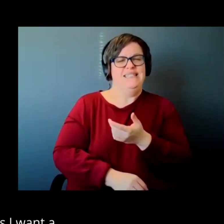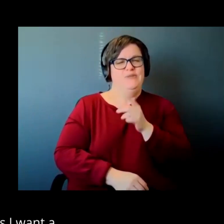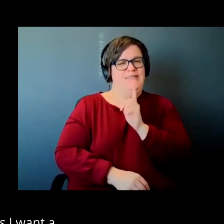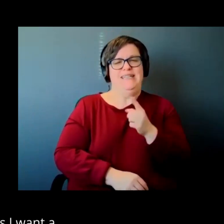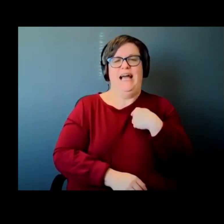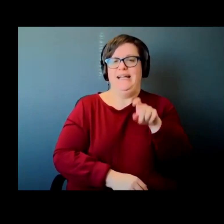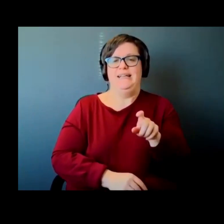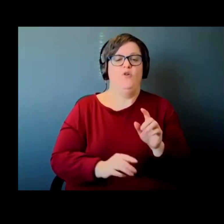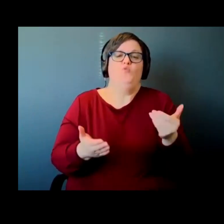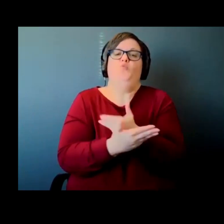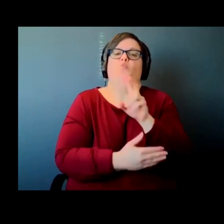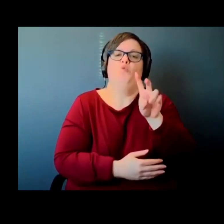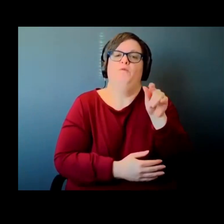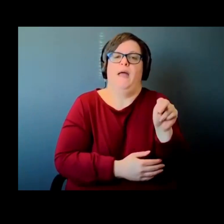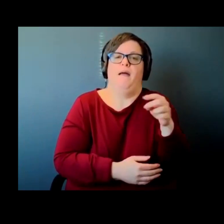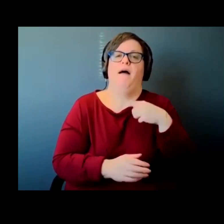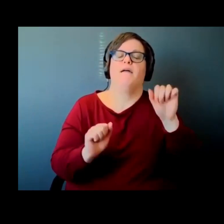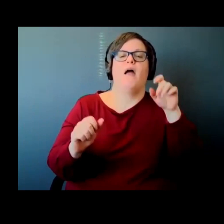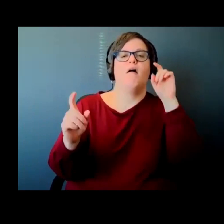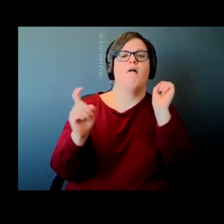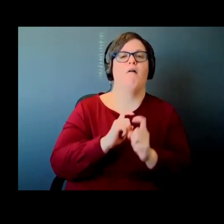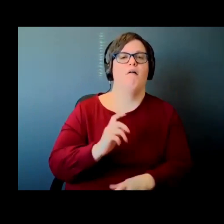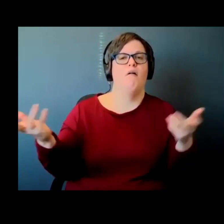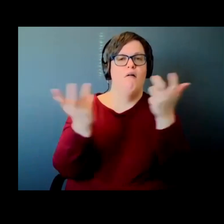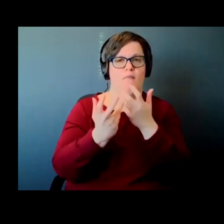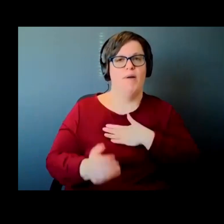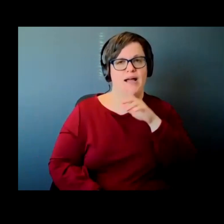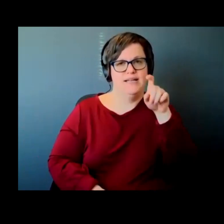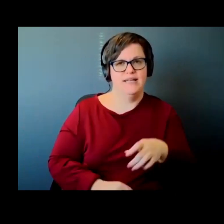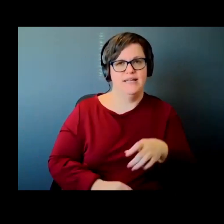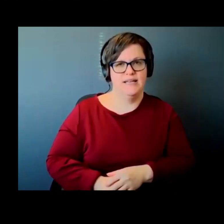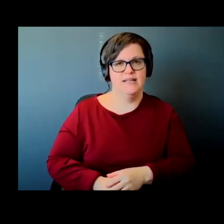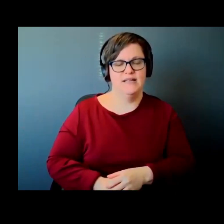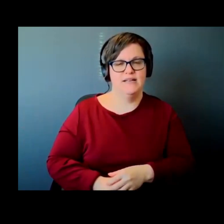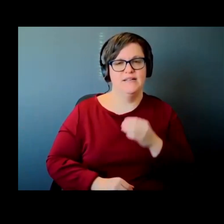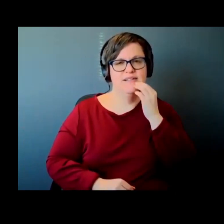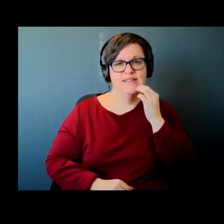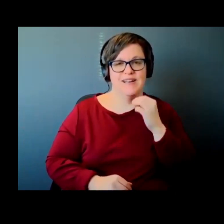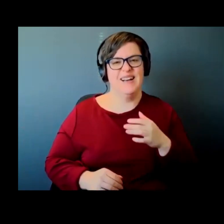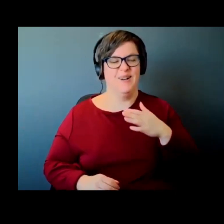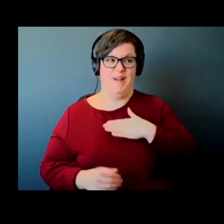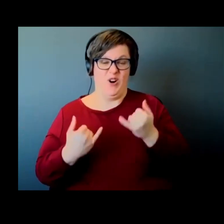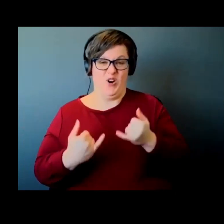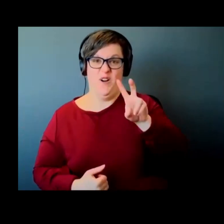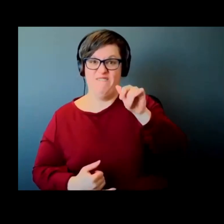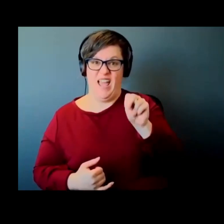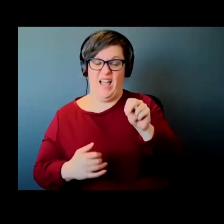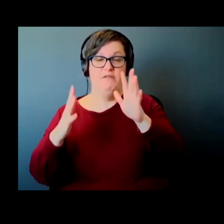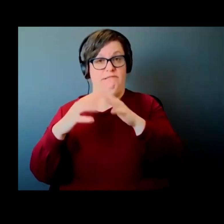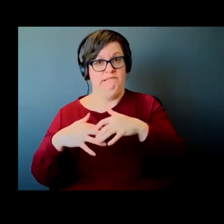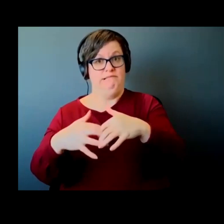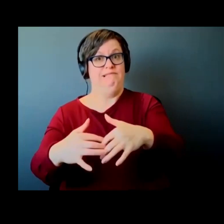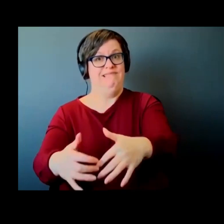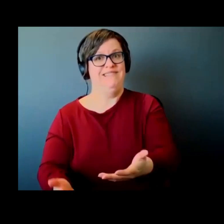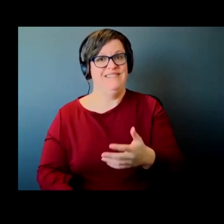revamp, and it's not always, sitting on the road with the hood up. Yeah. Well, I